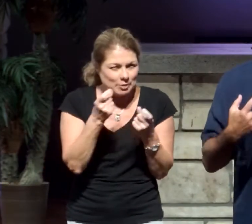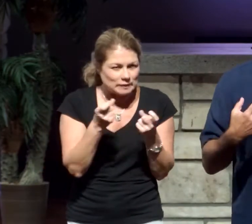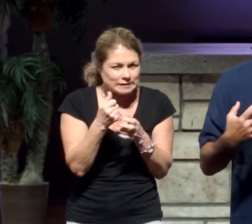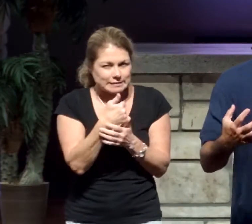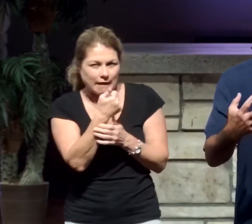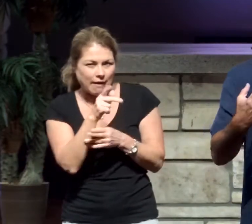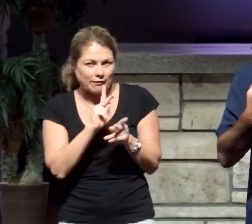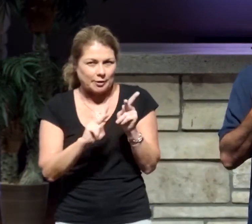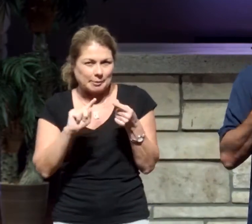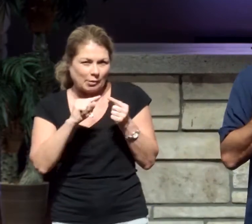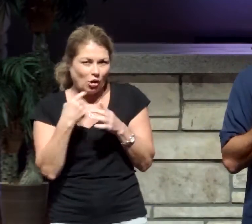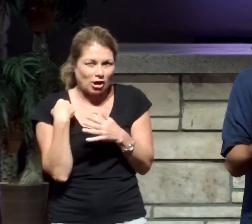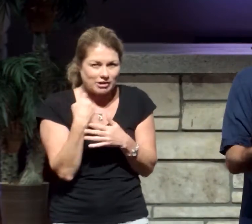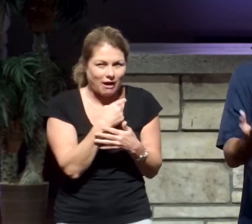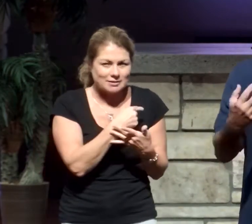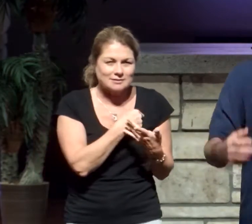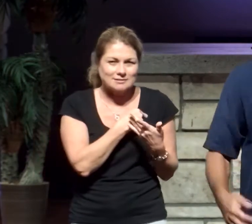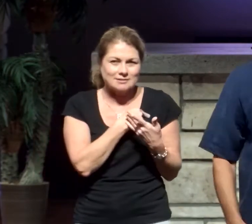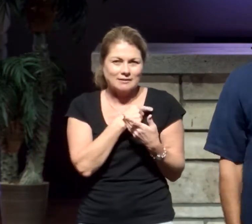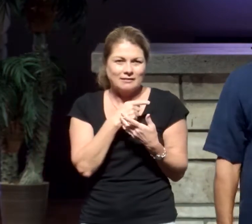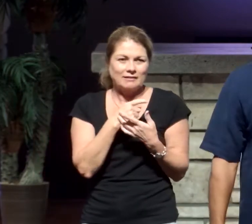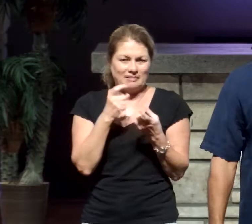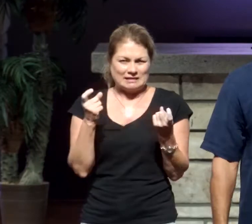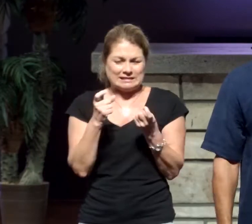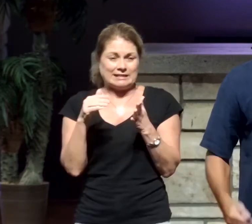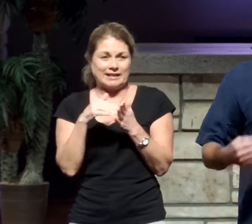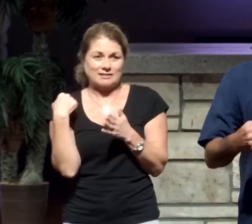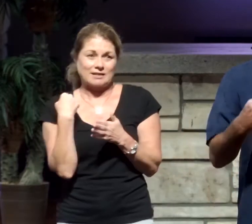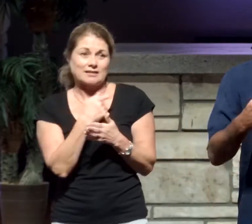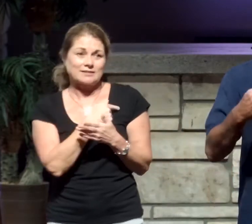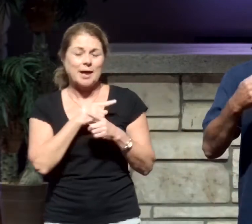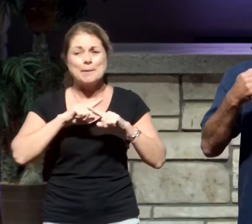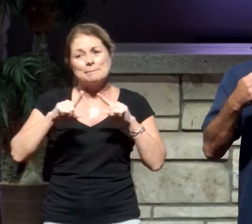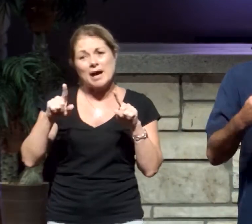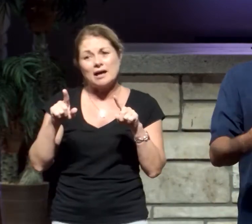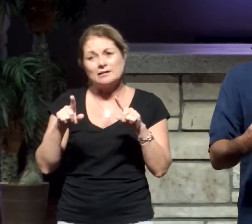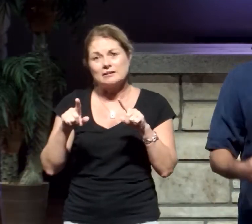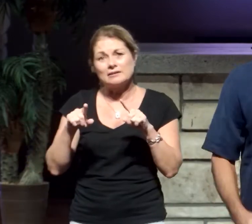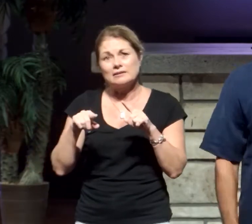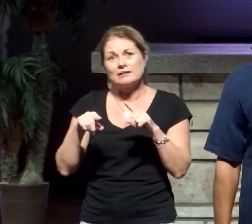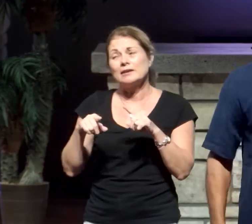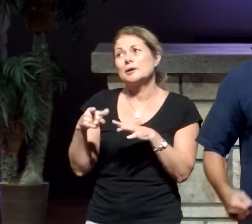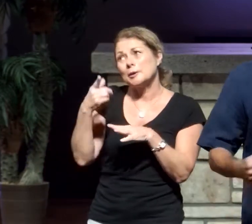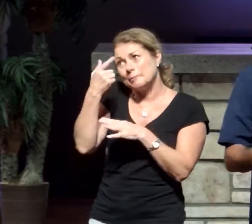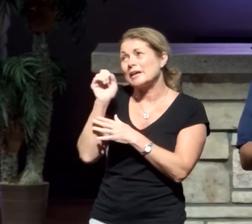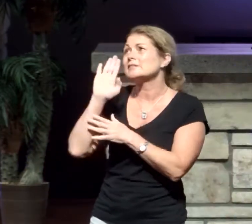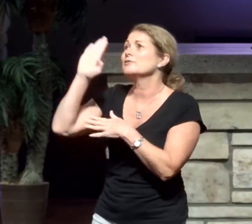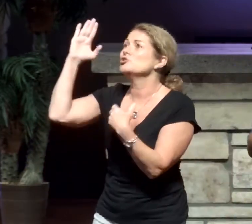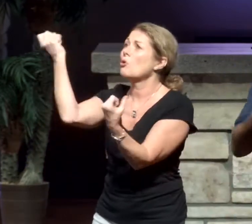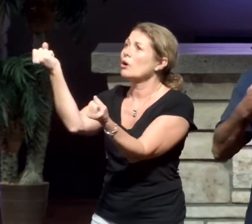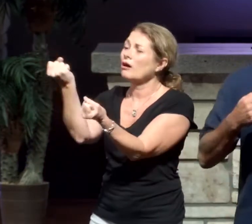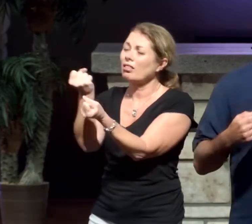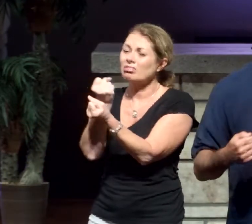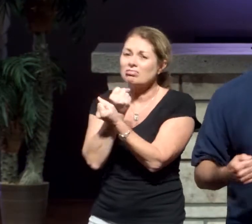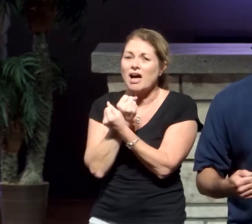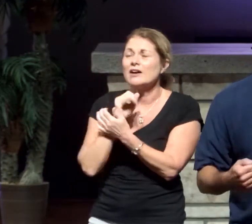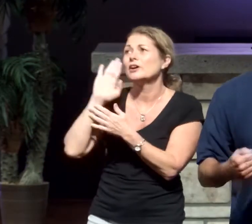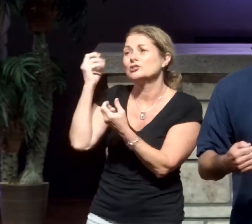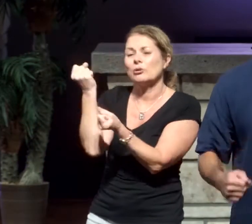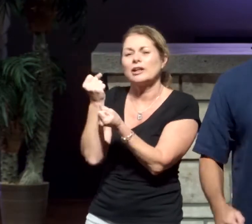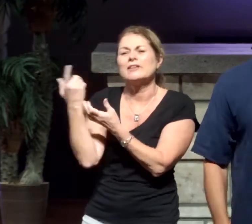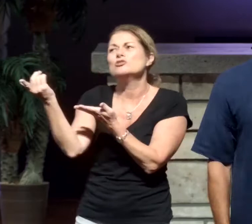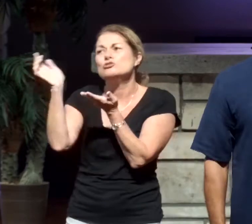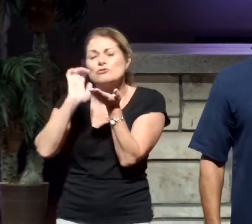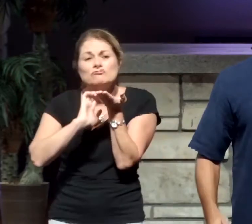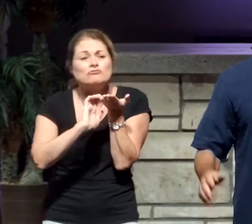hold on to the hurts that people have done towards us, but yet, Lord, because of your love, because you are love, you forgive